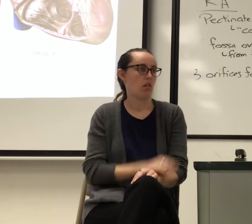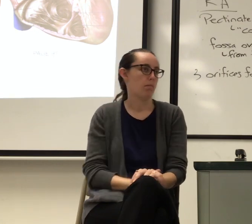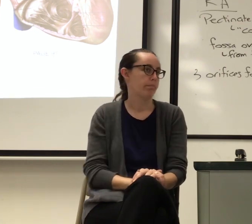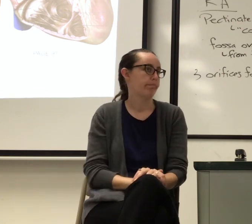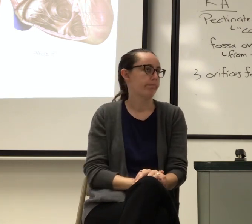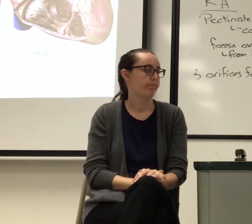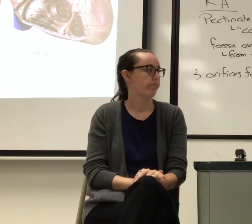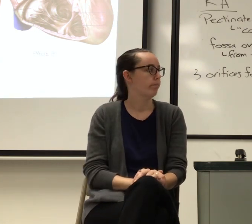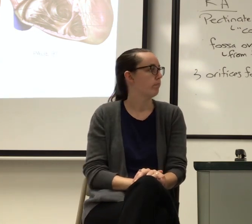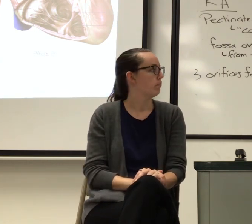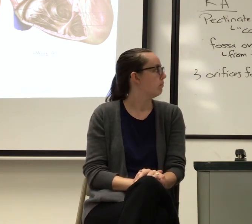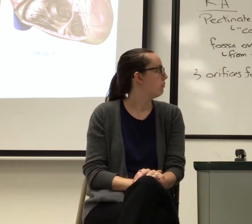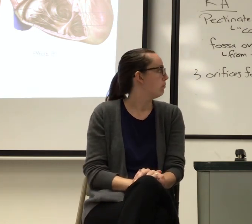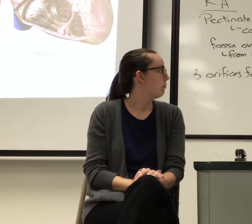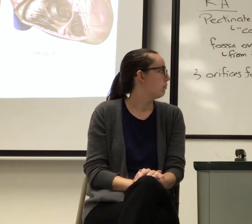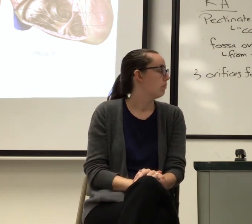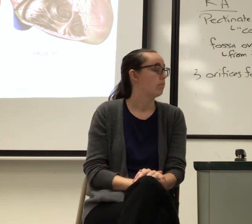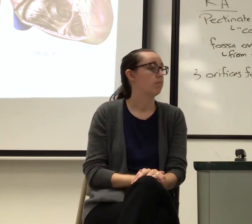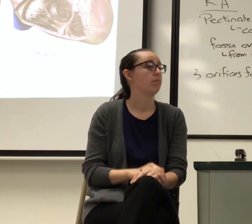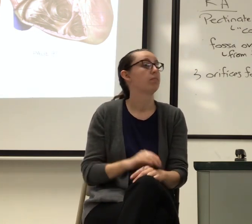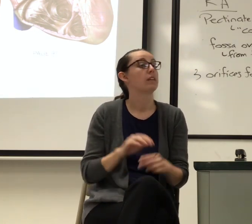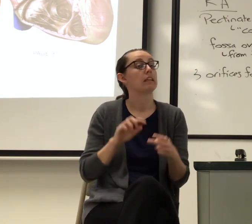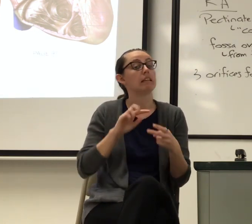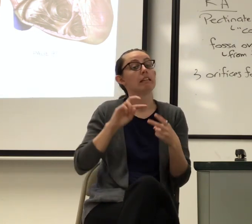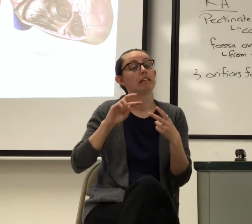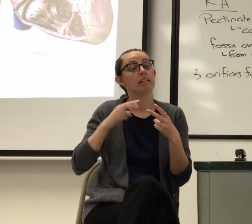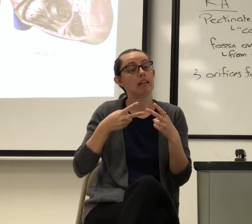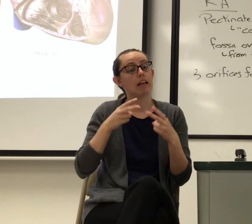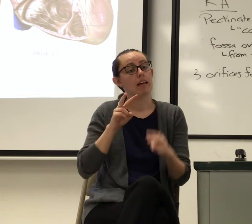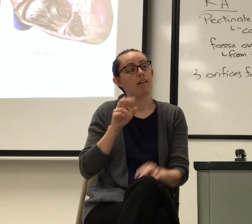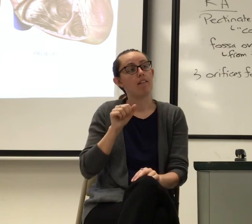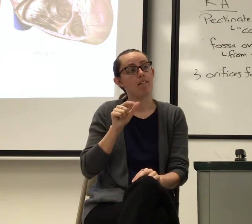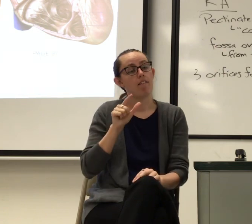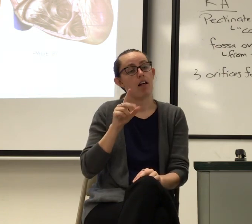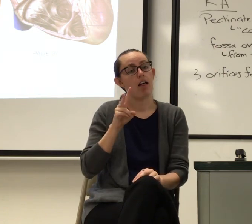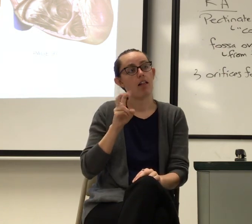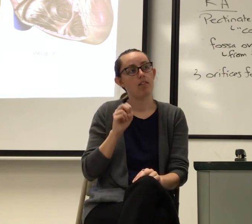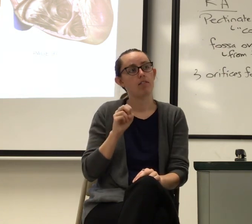The other valve, the pulmonary